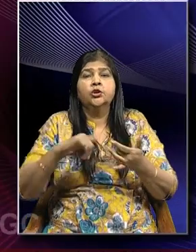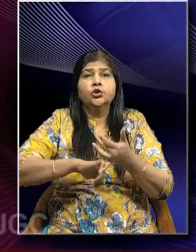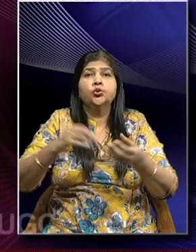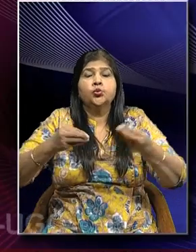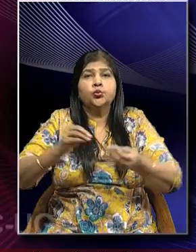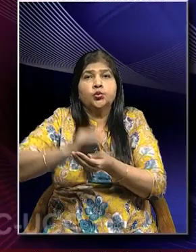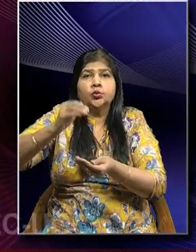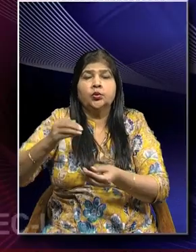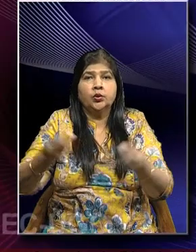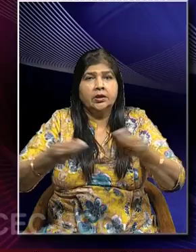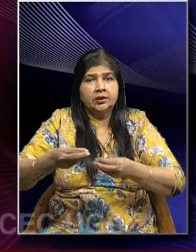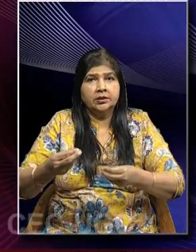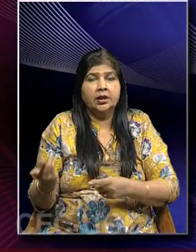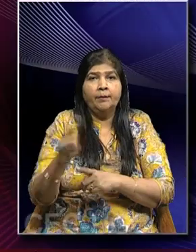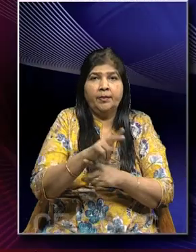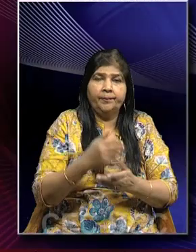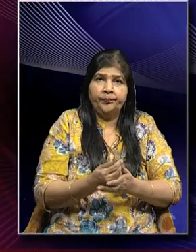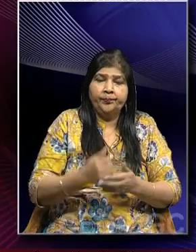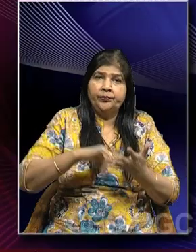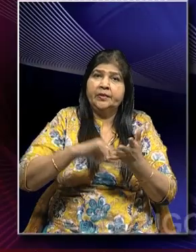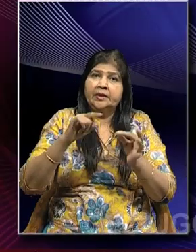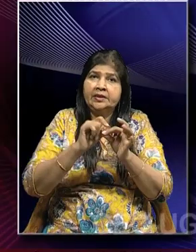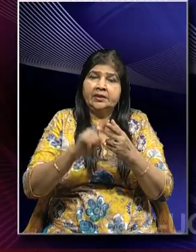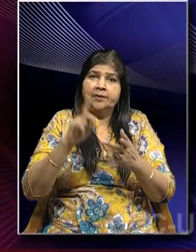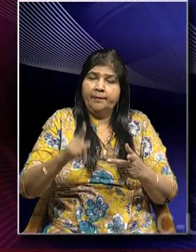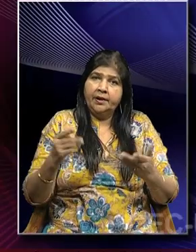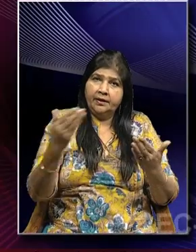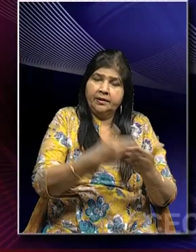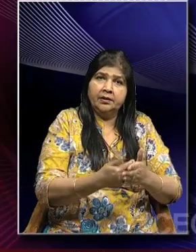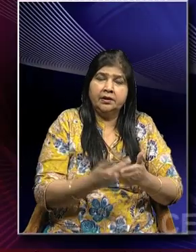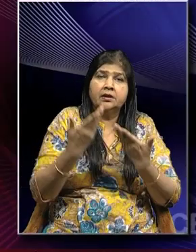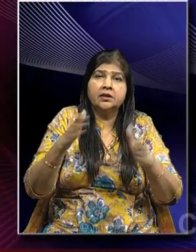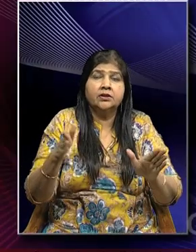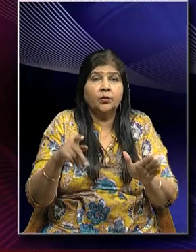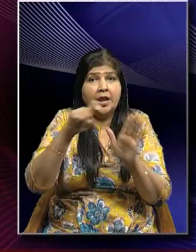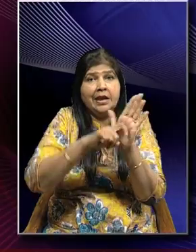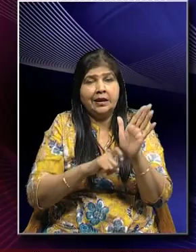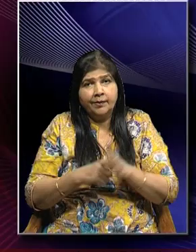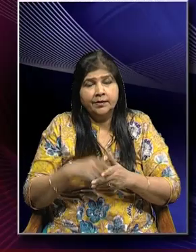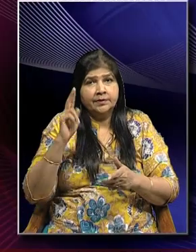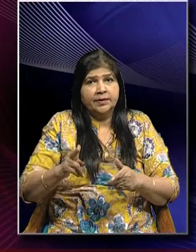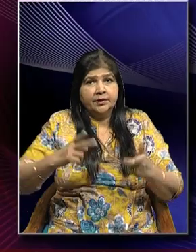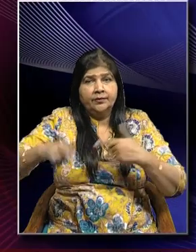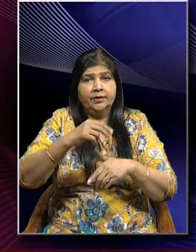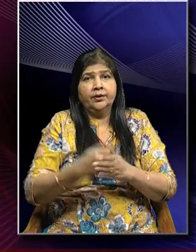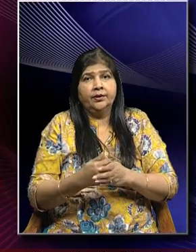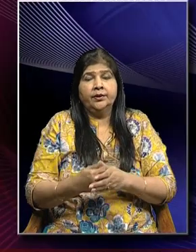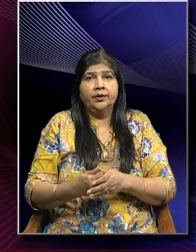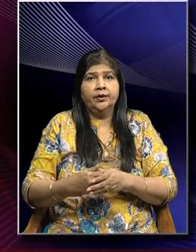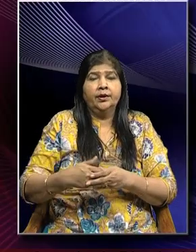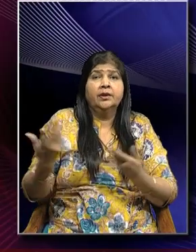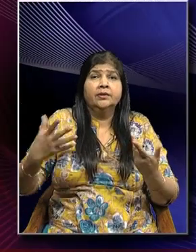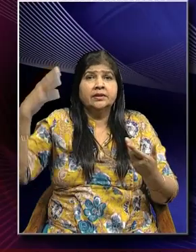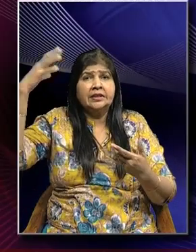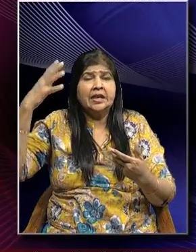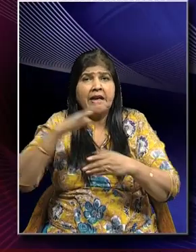them it need to be implemented, and SEBI actually mandates disclosure requirements specifically for green debt